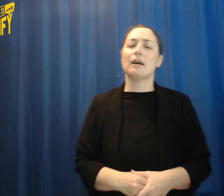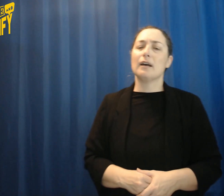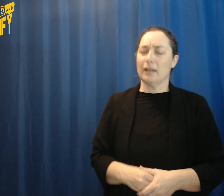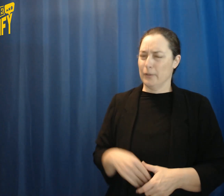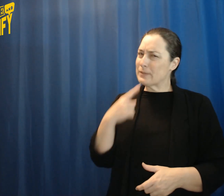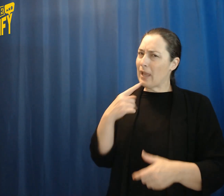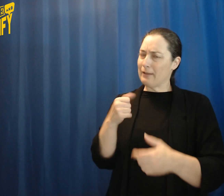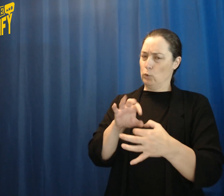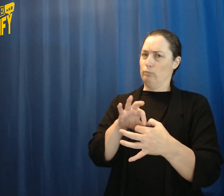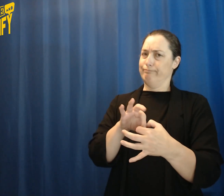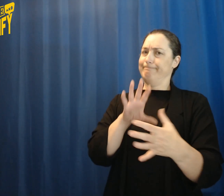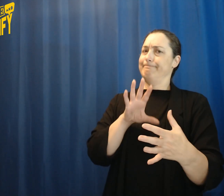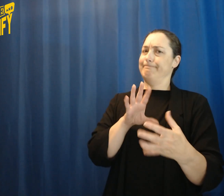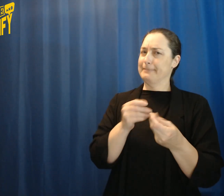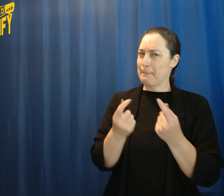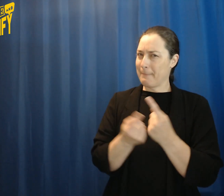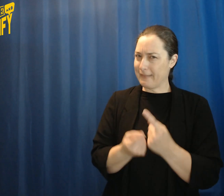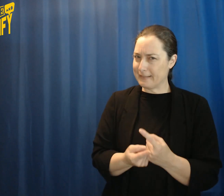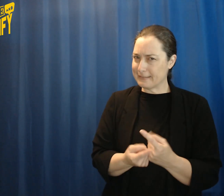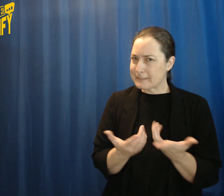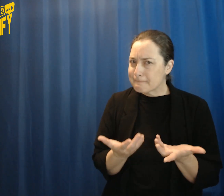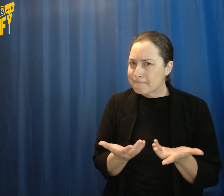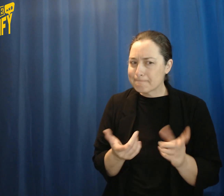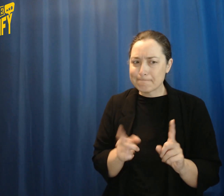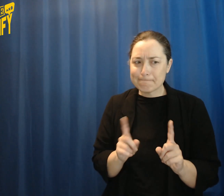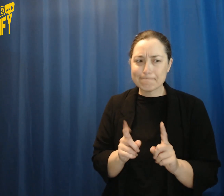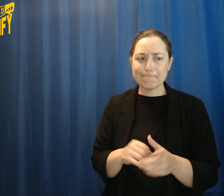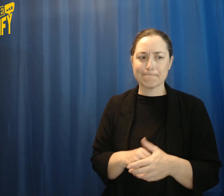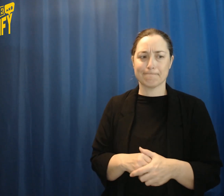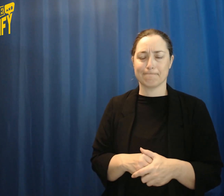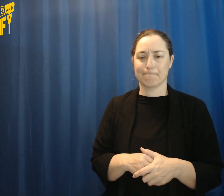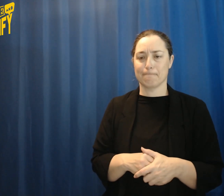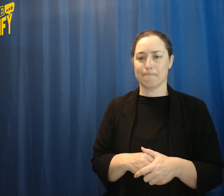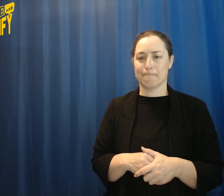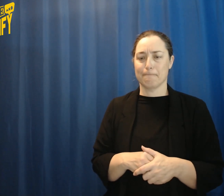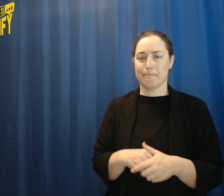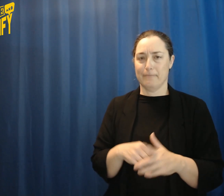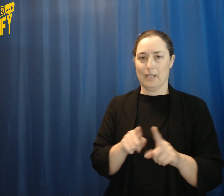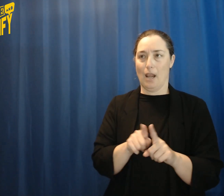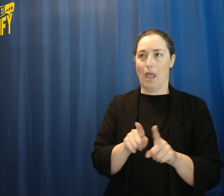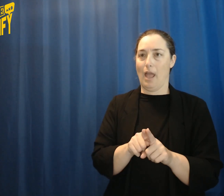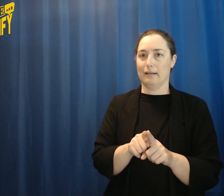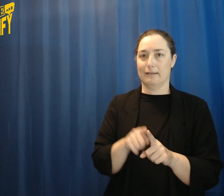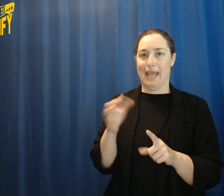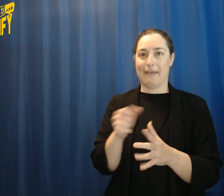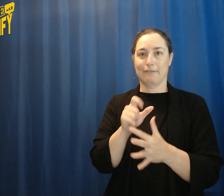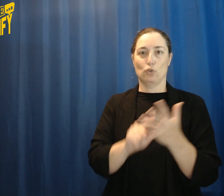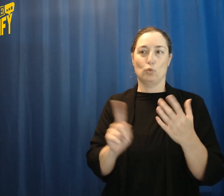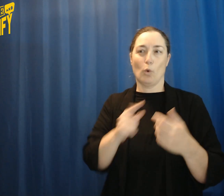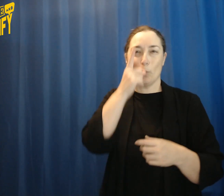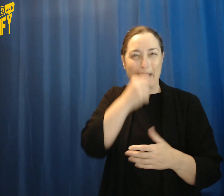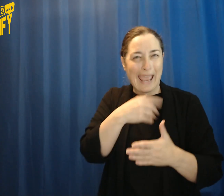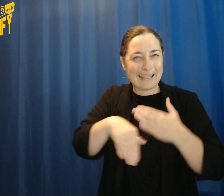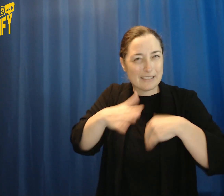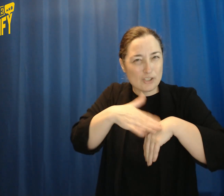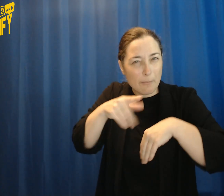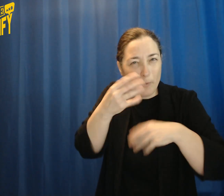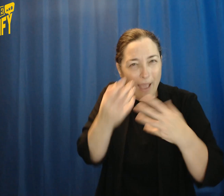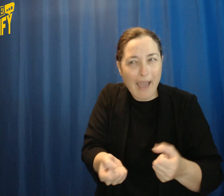of things, was that you had to do what you could in the time that was allotted, or were there other things that you had to let